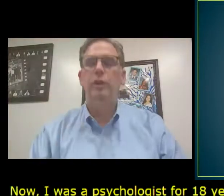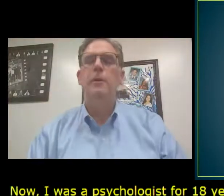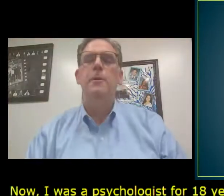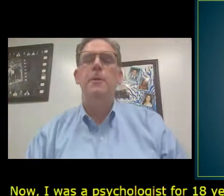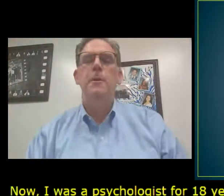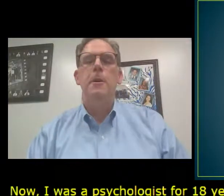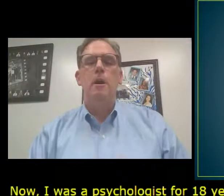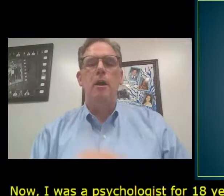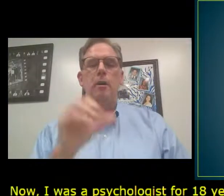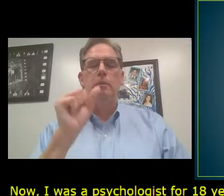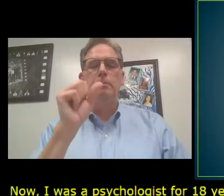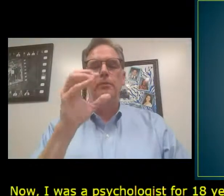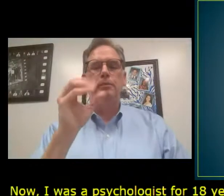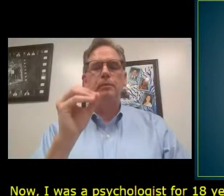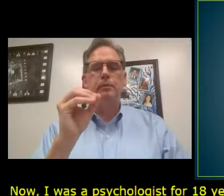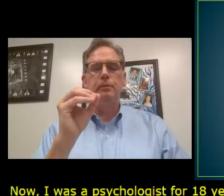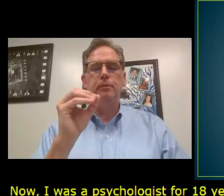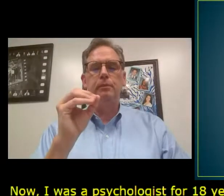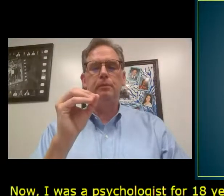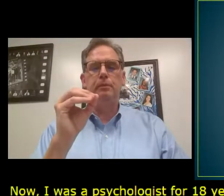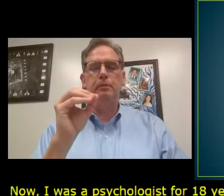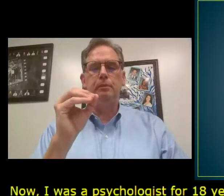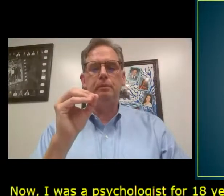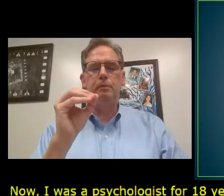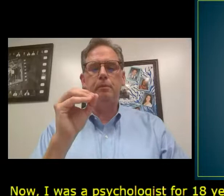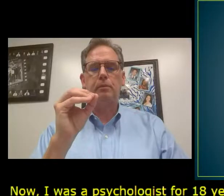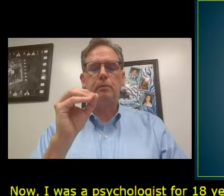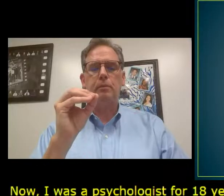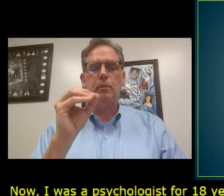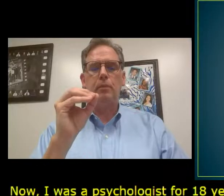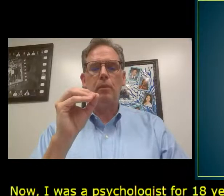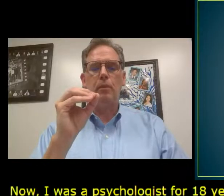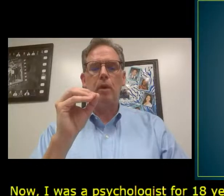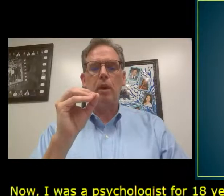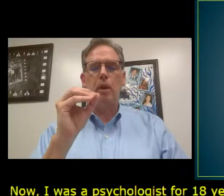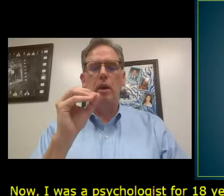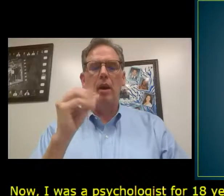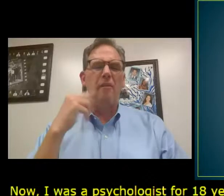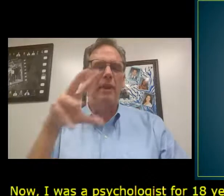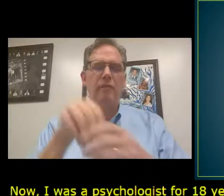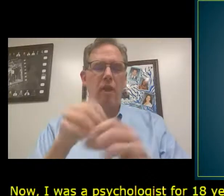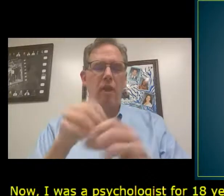my involvement is because my younger brother is deaf.